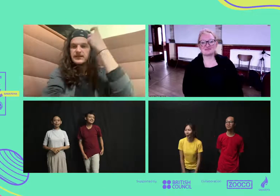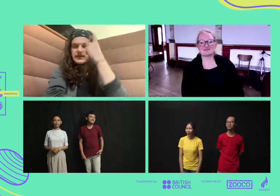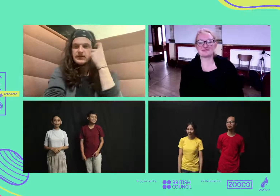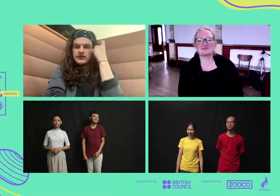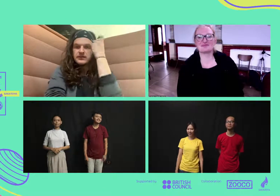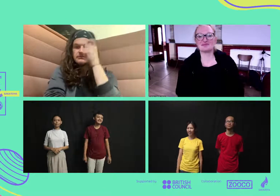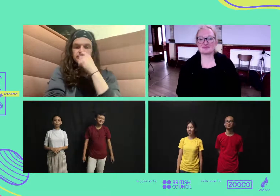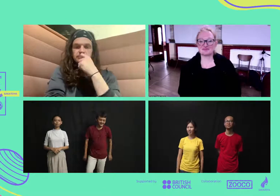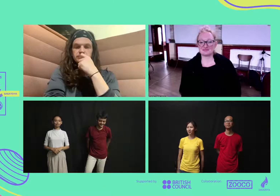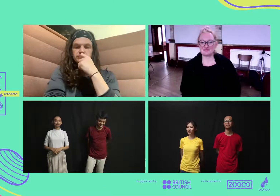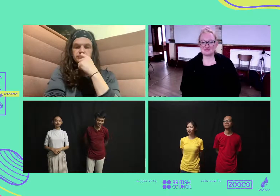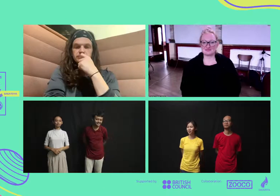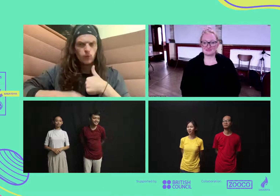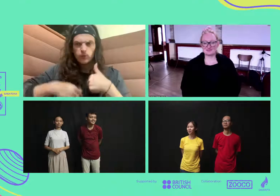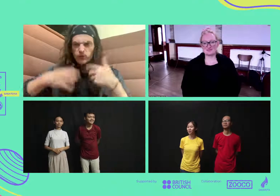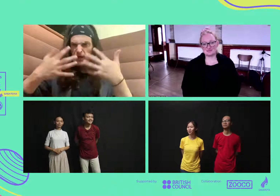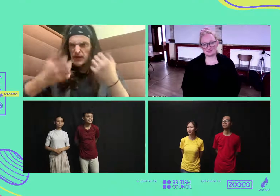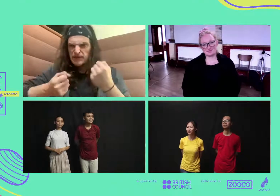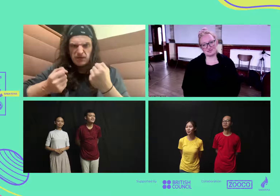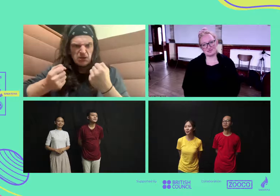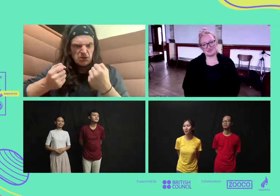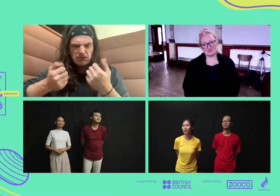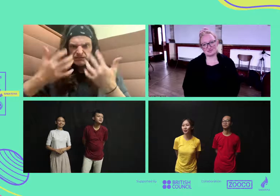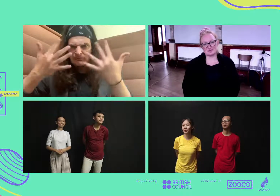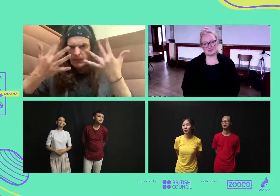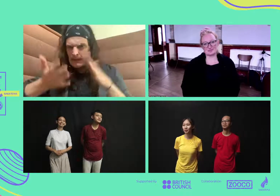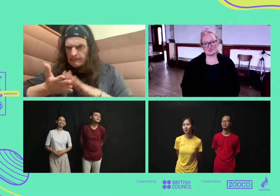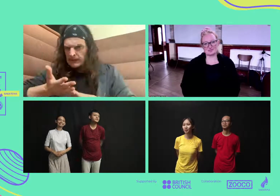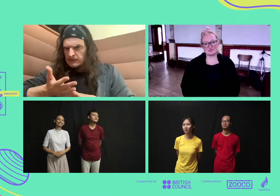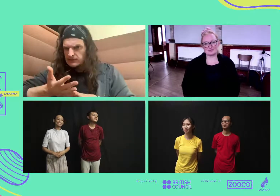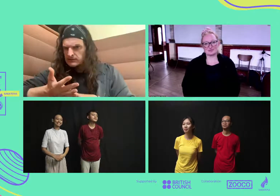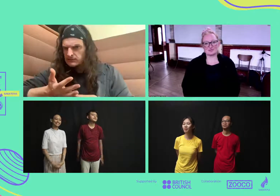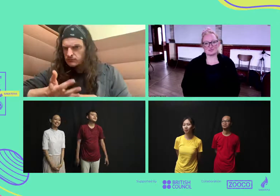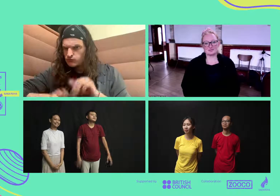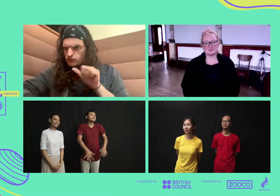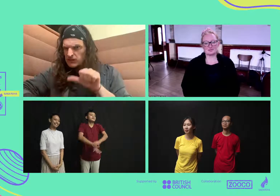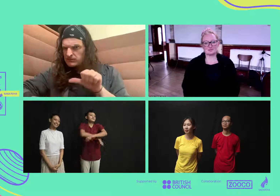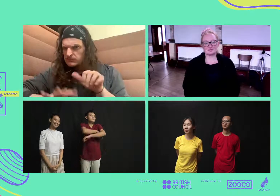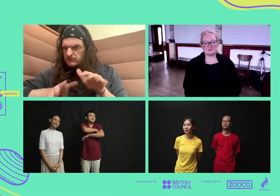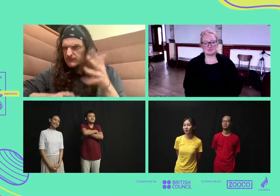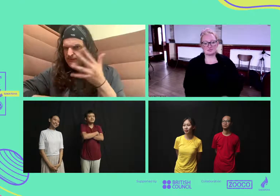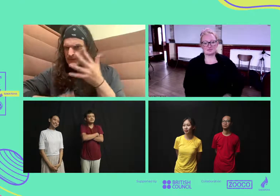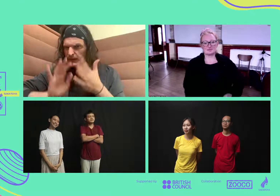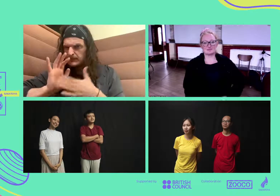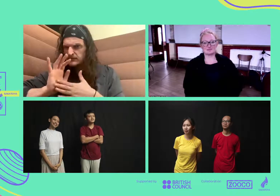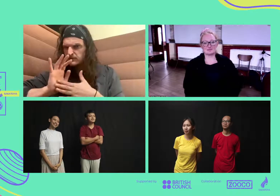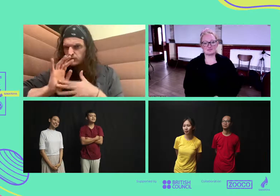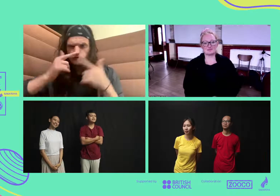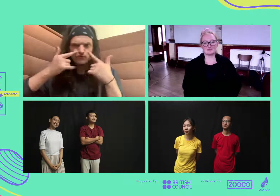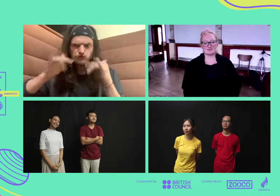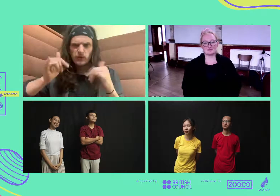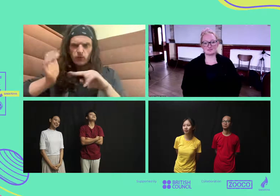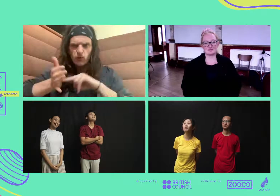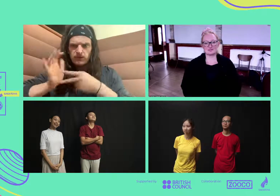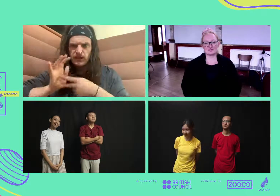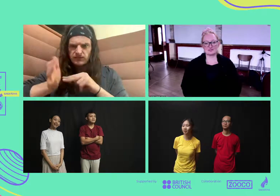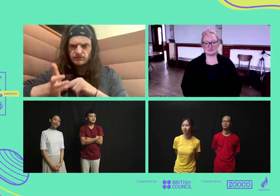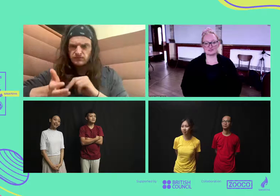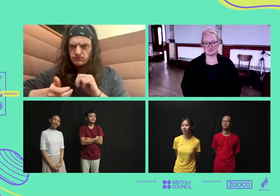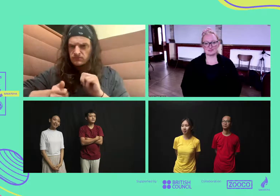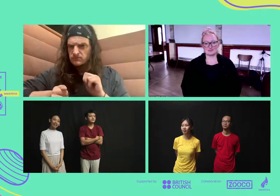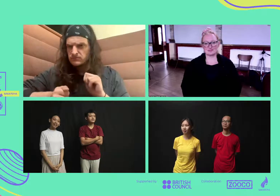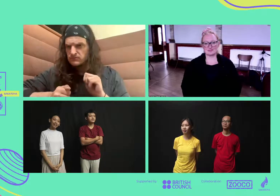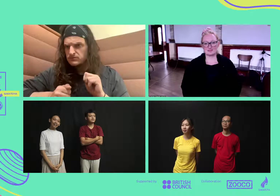Really good. So I'm just thinking about what to do next. I think, do we have about 10 minutes left,